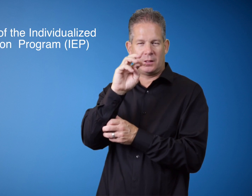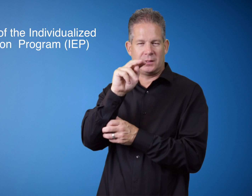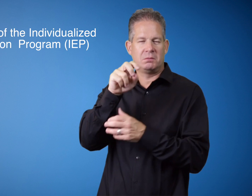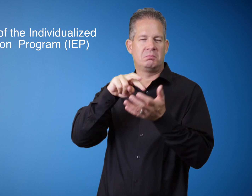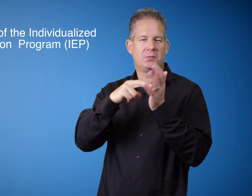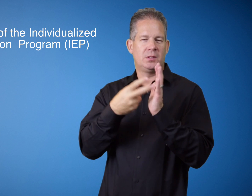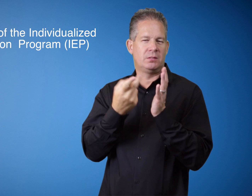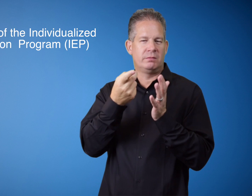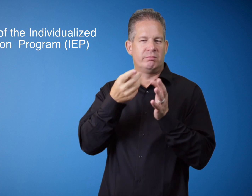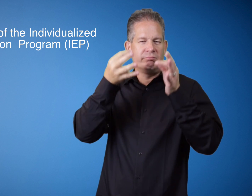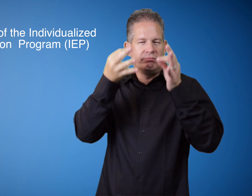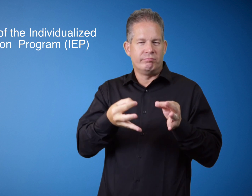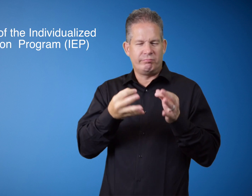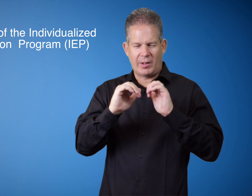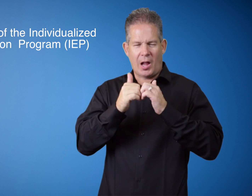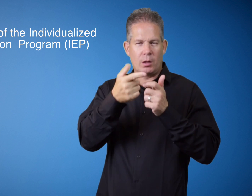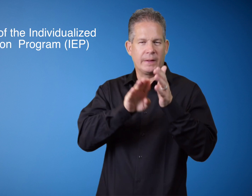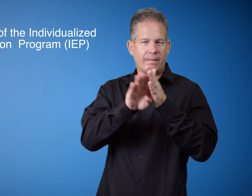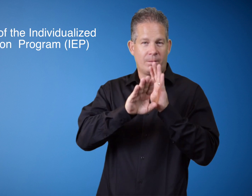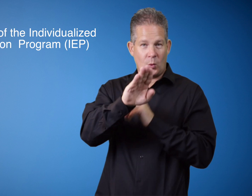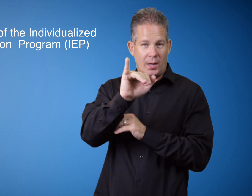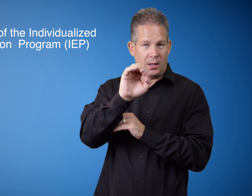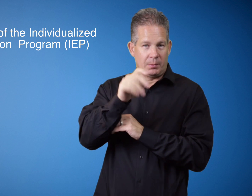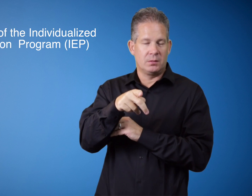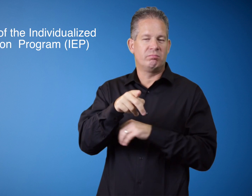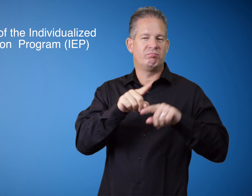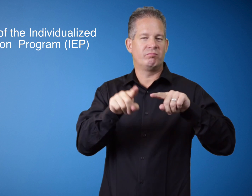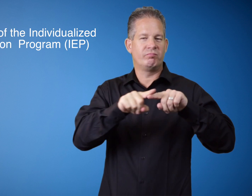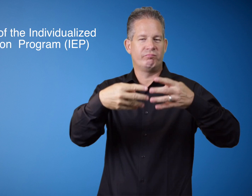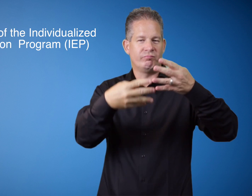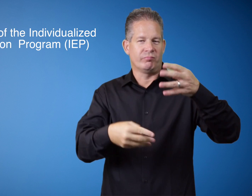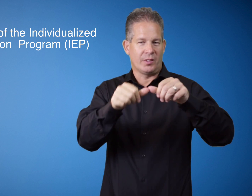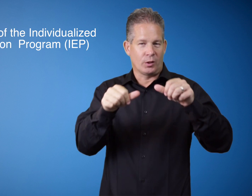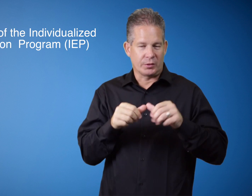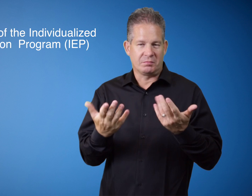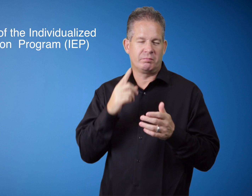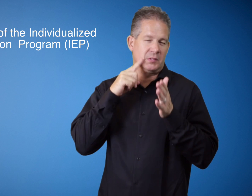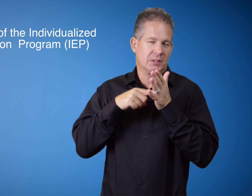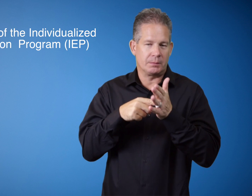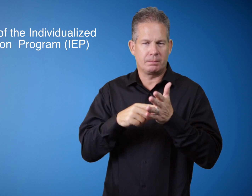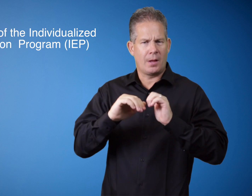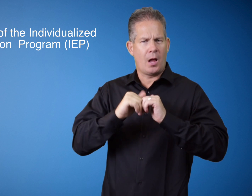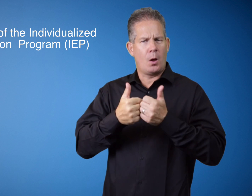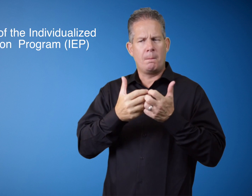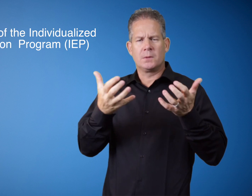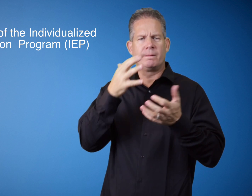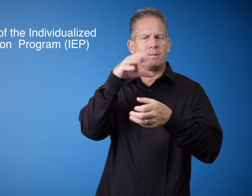The content of the Individualized Education Plan are the decisions that are made for your IEP depending on a variety of factors.